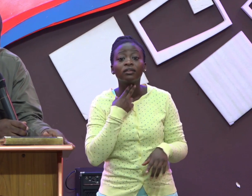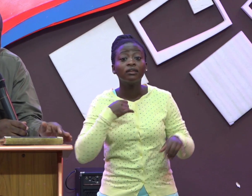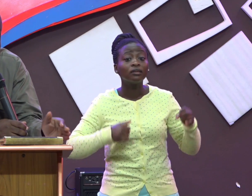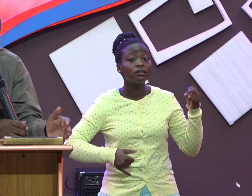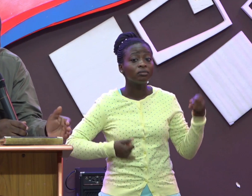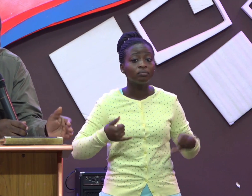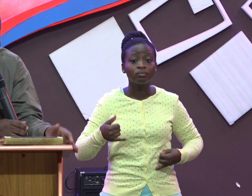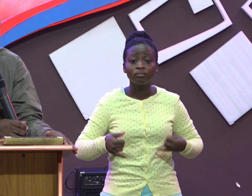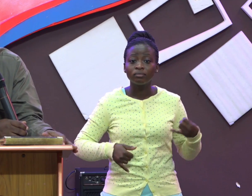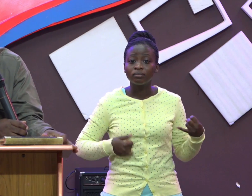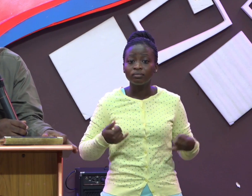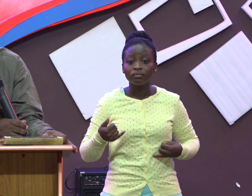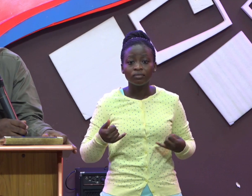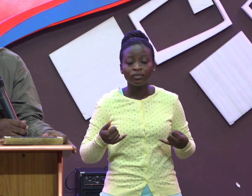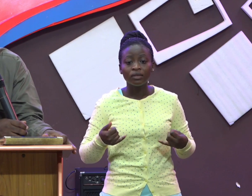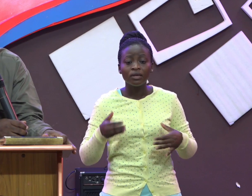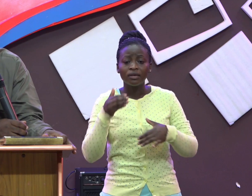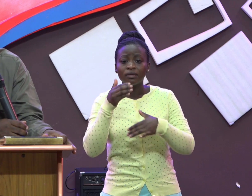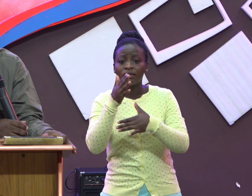Sometimes when we develop